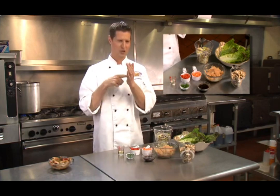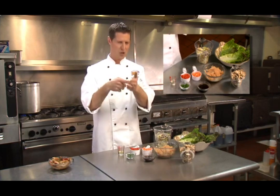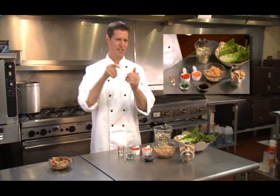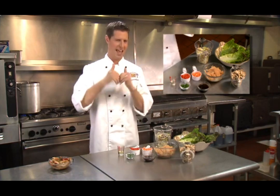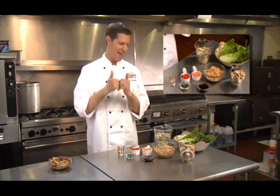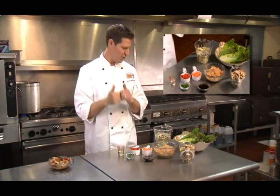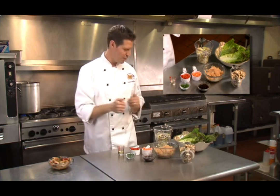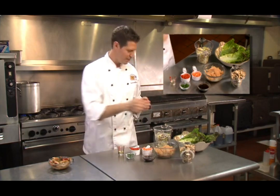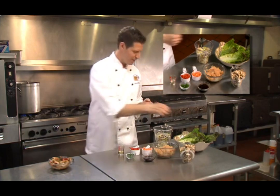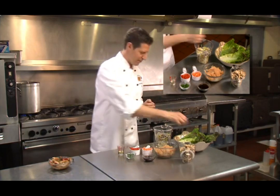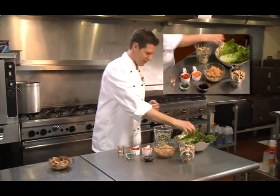I'll show you how to make it.